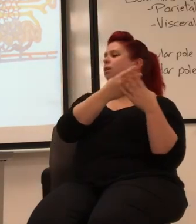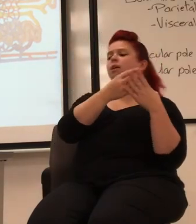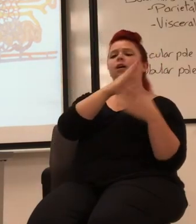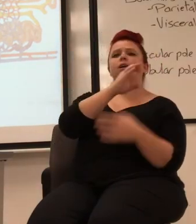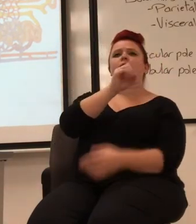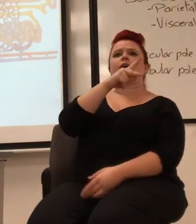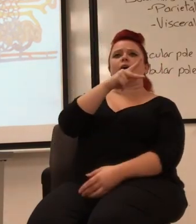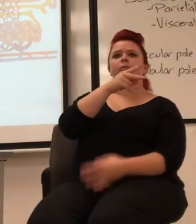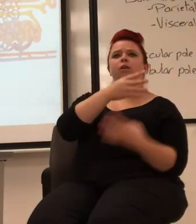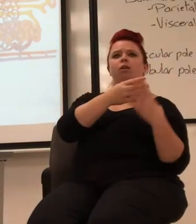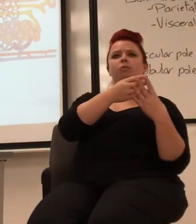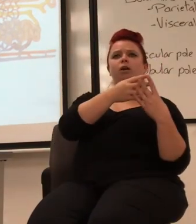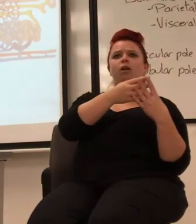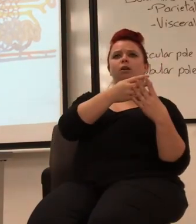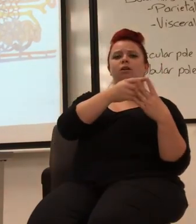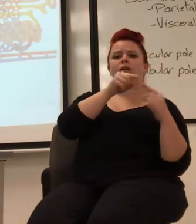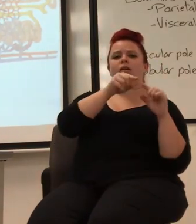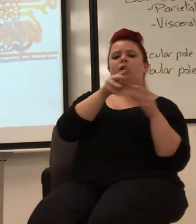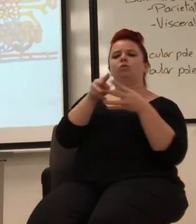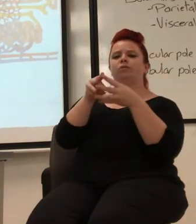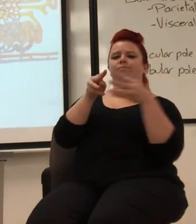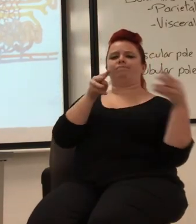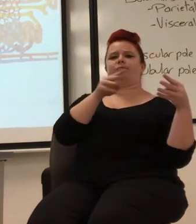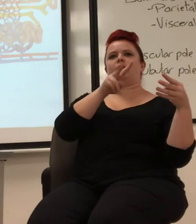Yeah, vasorecta, basically number 13.